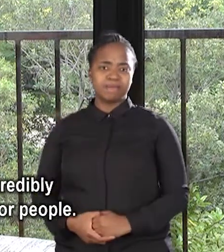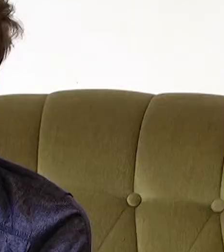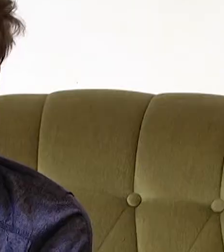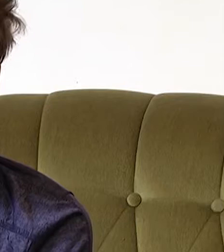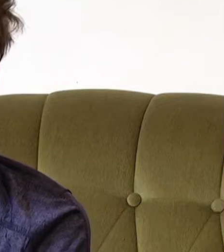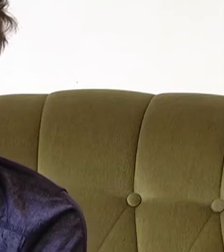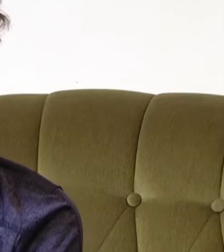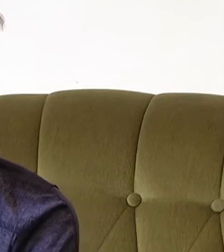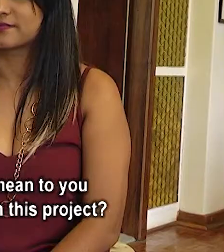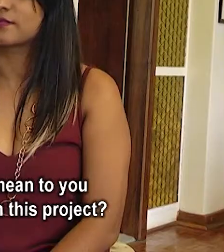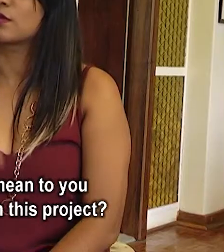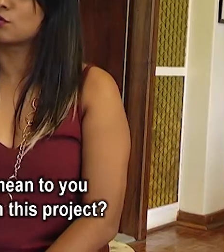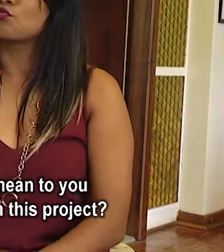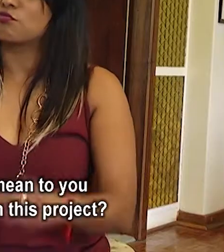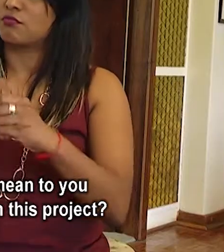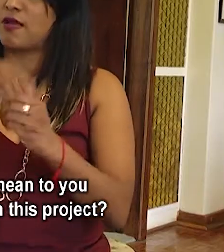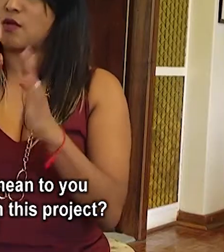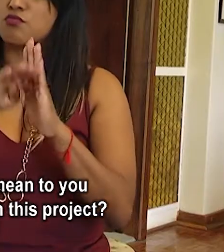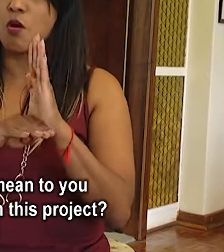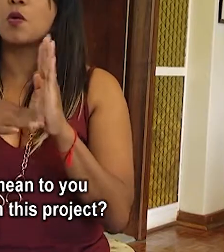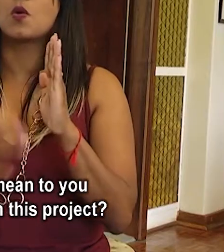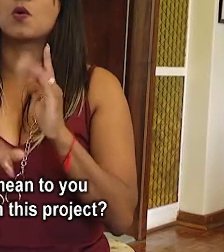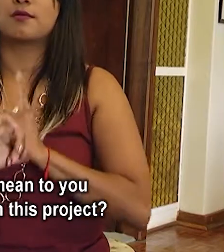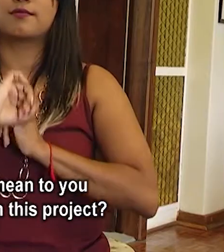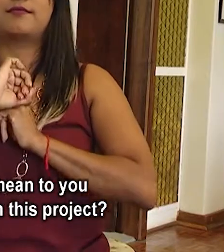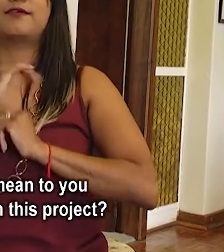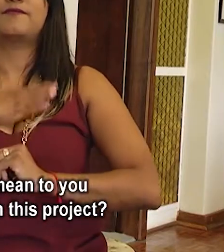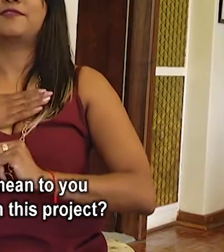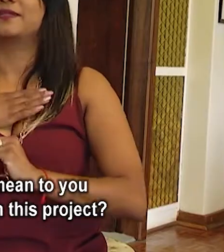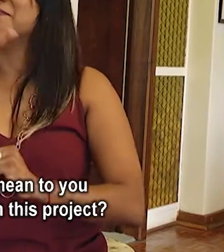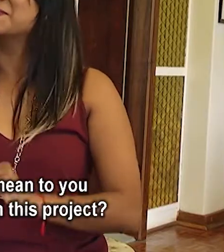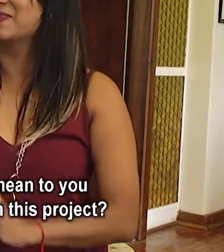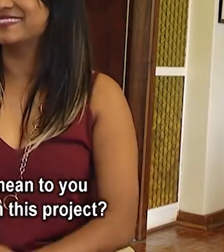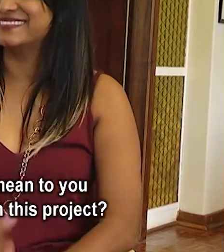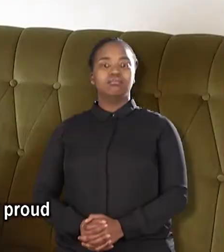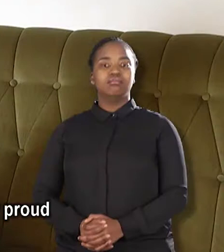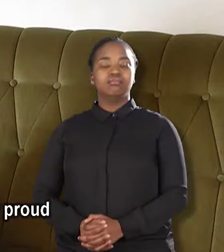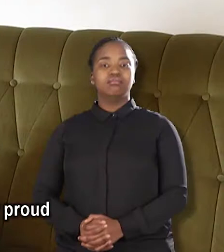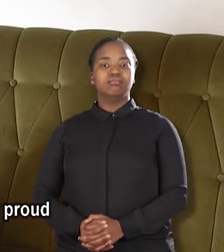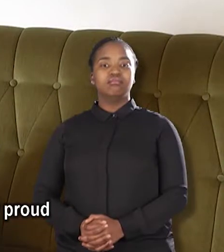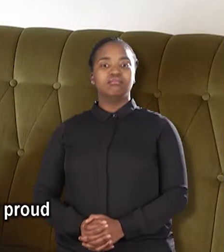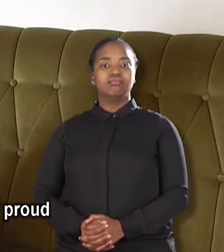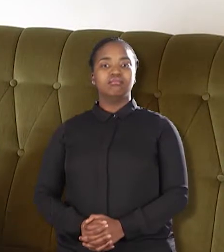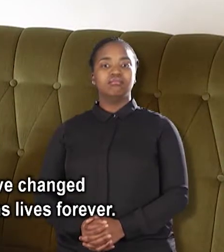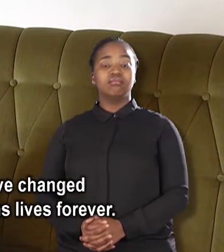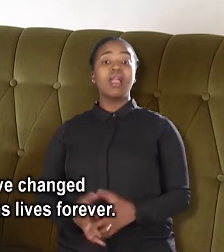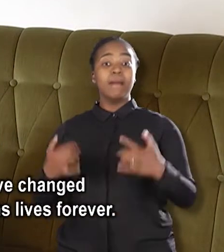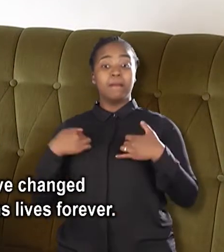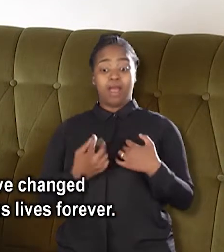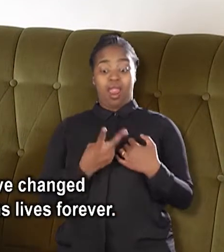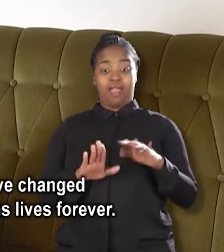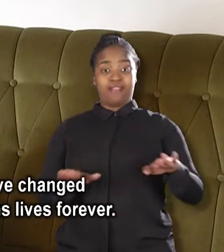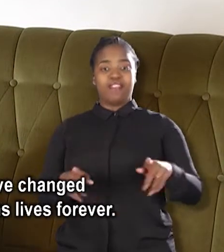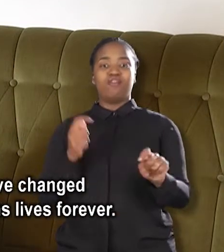people. What does it mean to you being involved in this project? I felt very proud because